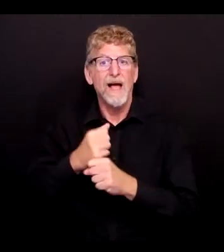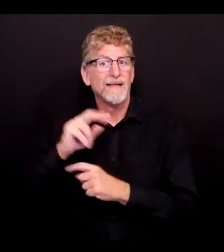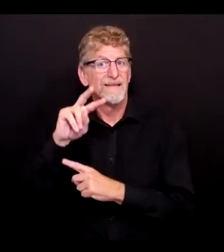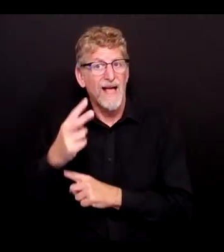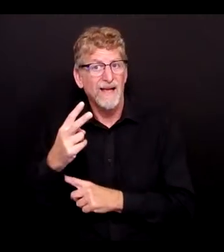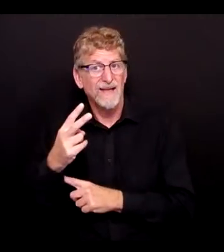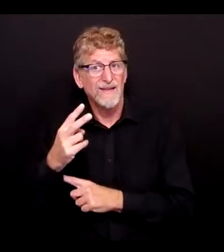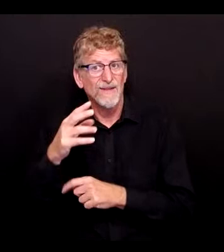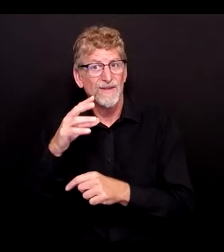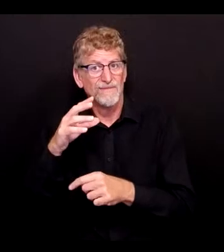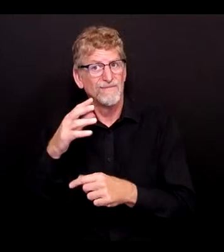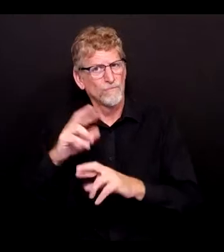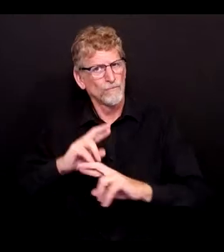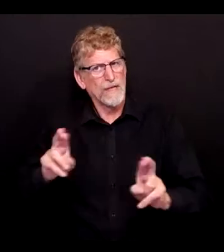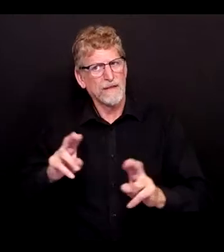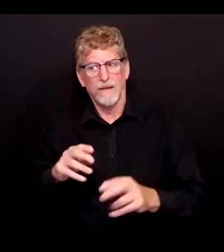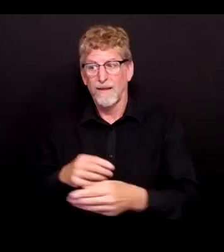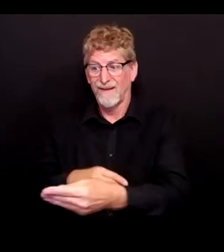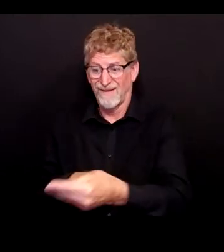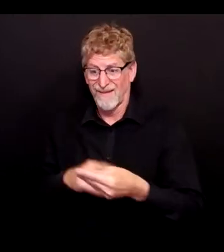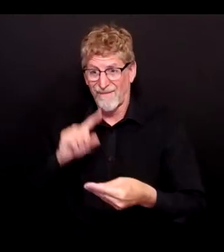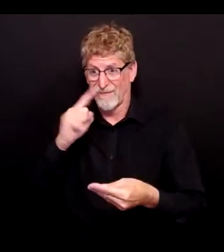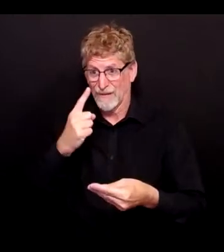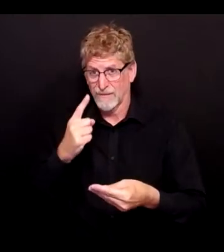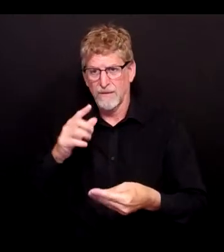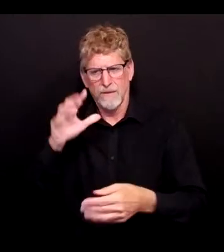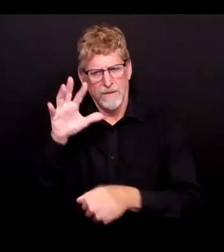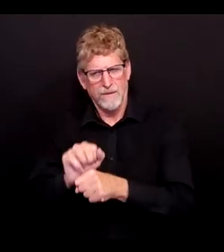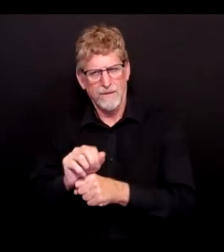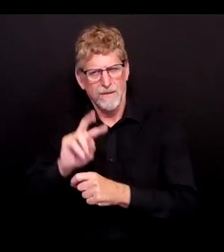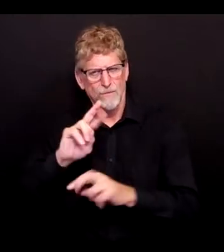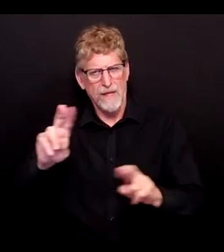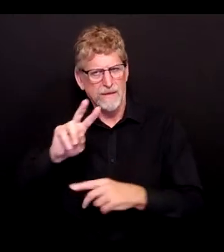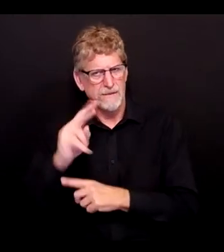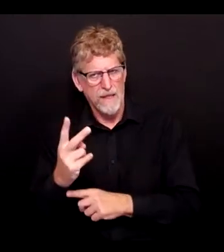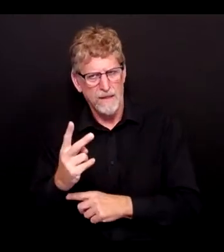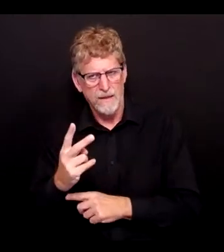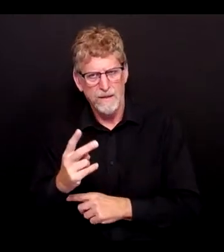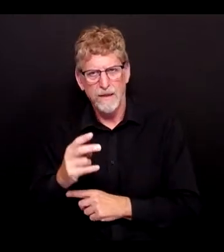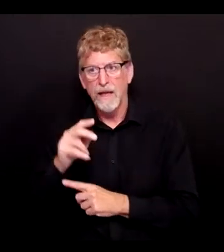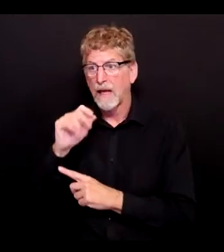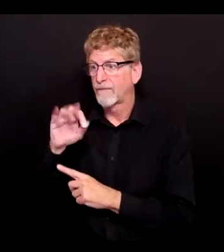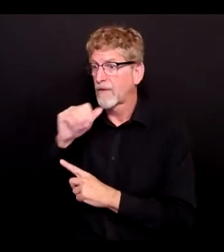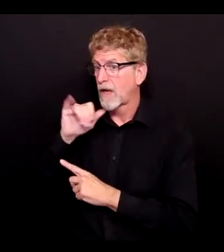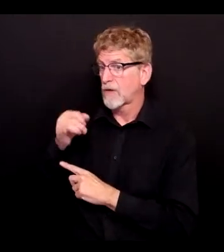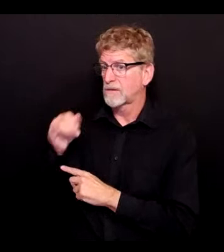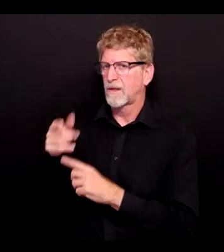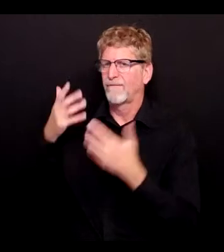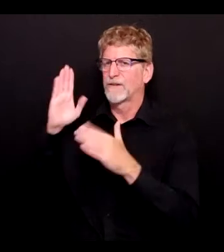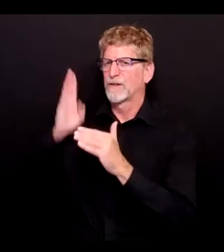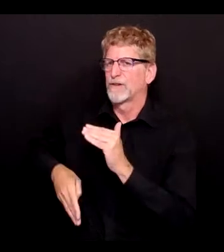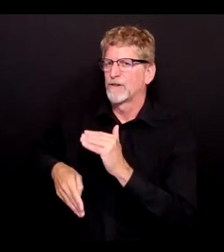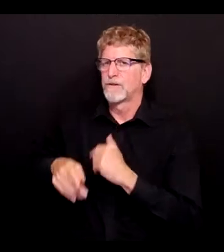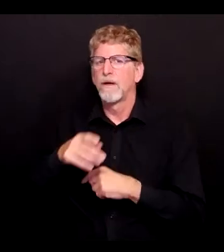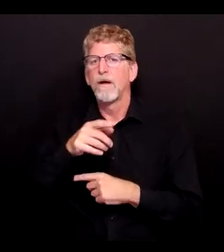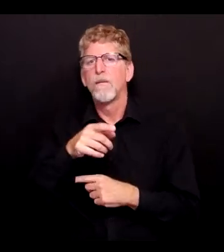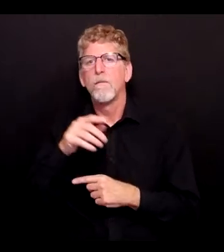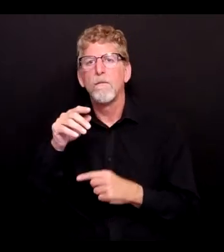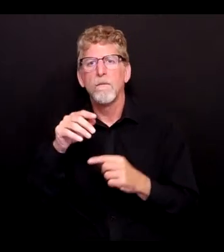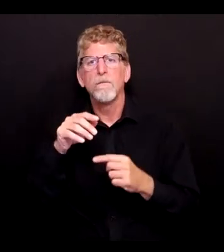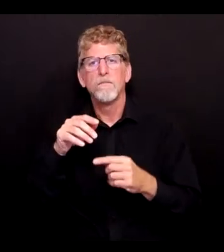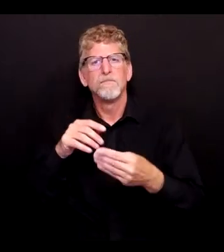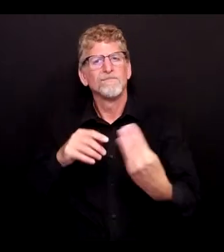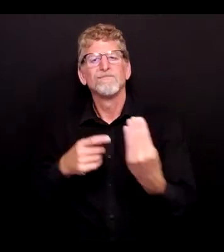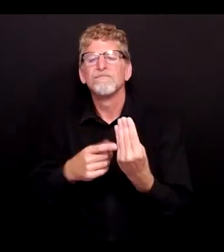time they get their first dose if they're getting a 2-shot series. But it's really just a record for the person's own use. Okay,